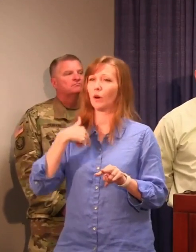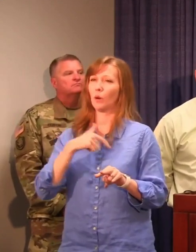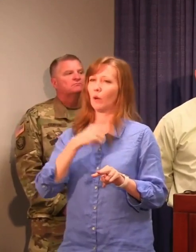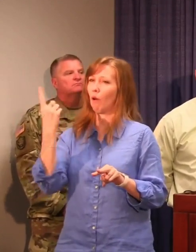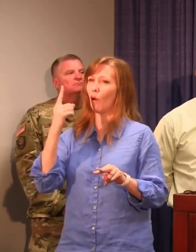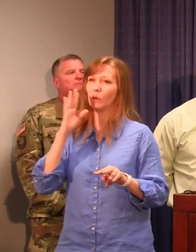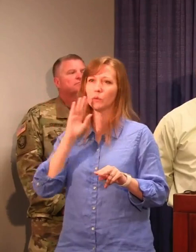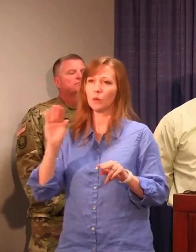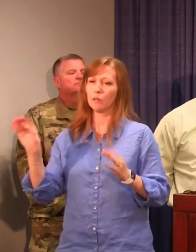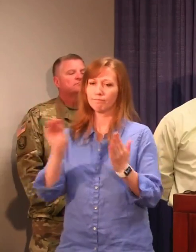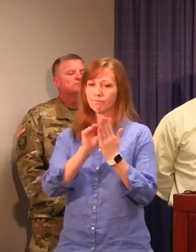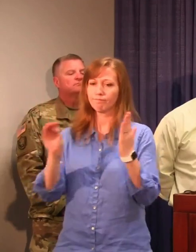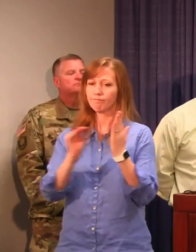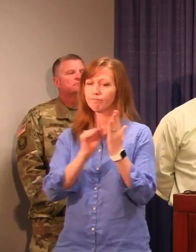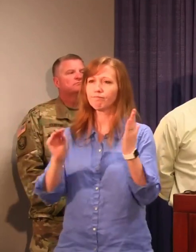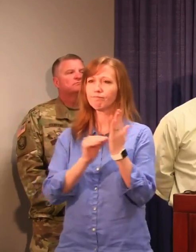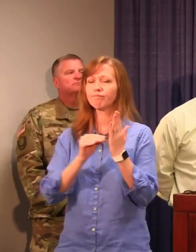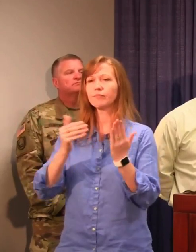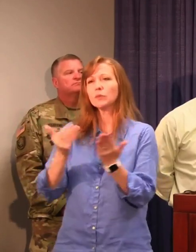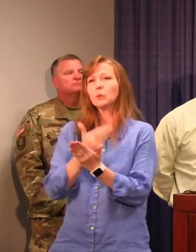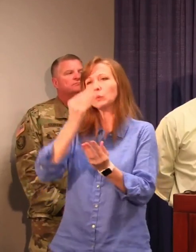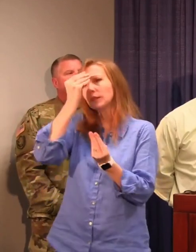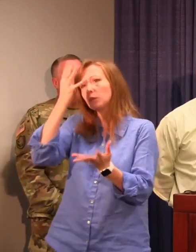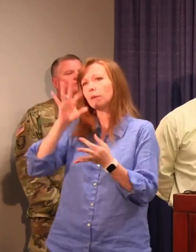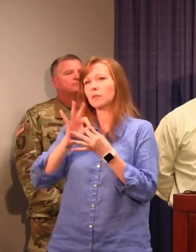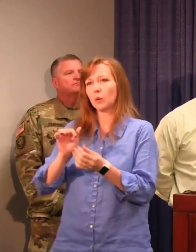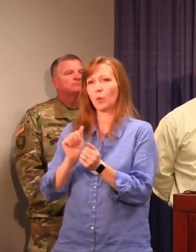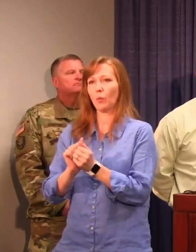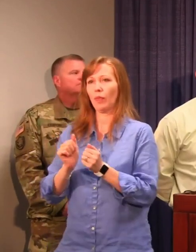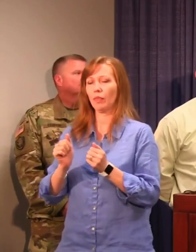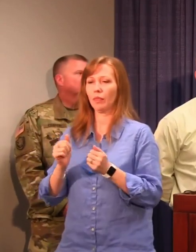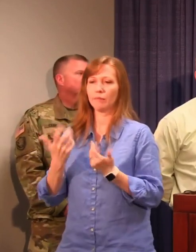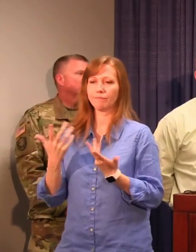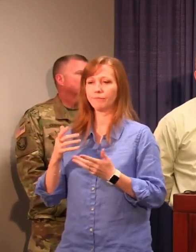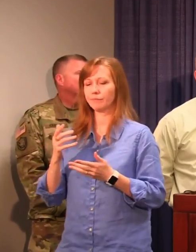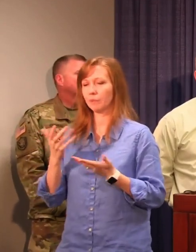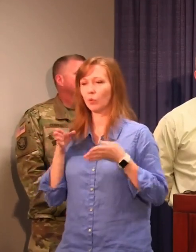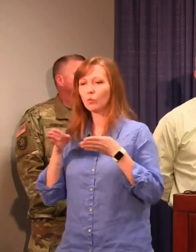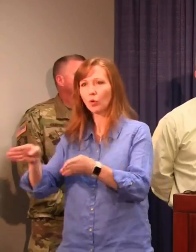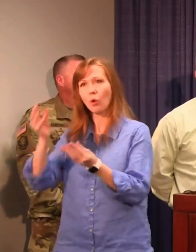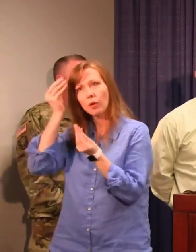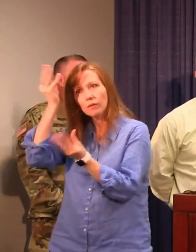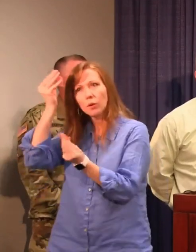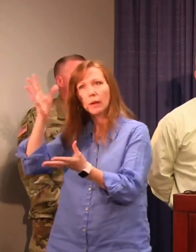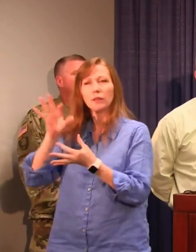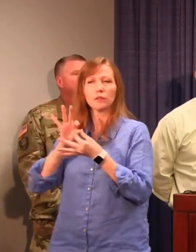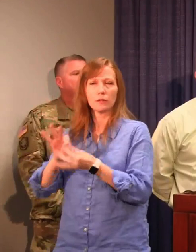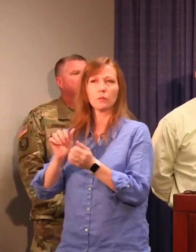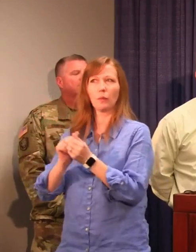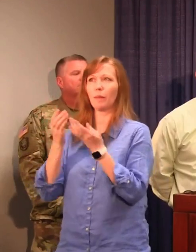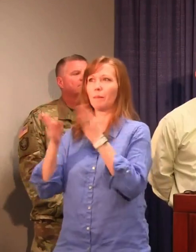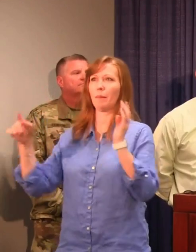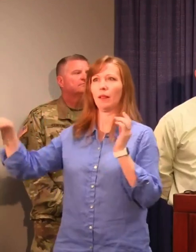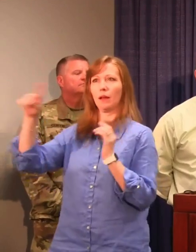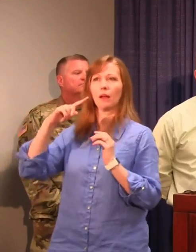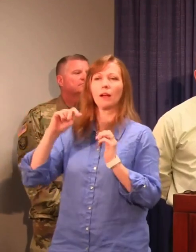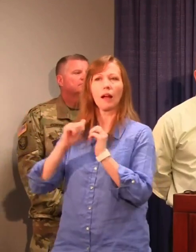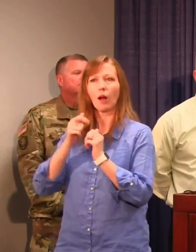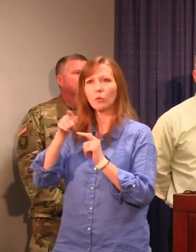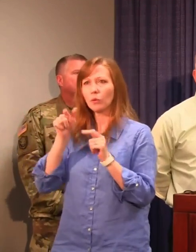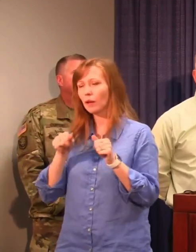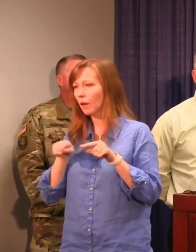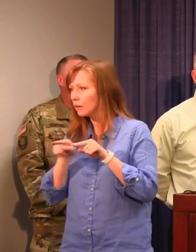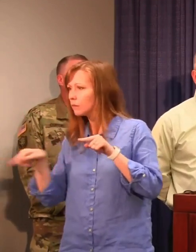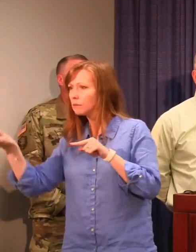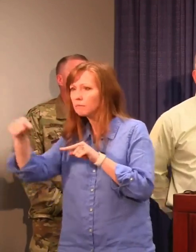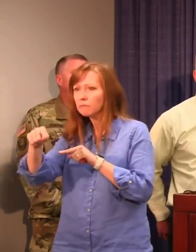and the folks that we have on the ground to update the public and travel information as it relates to road closures and water